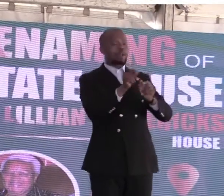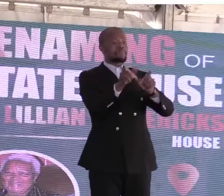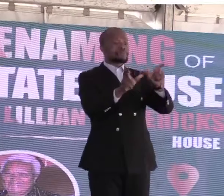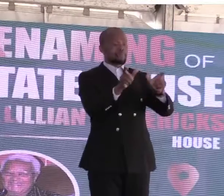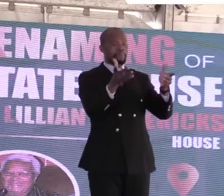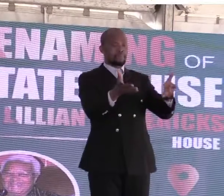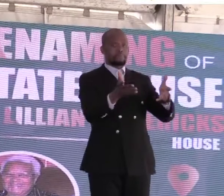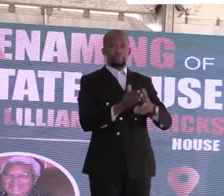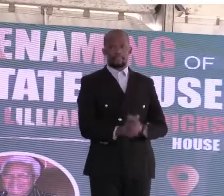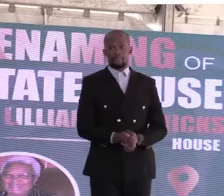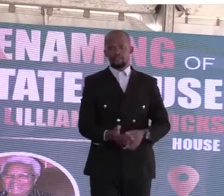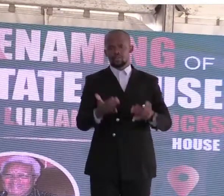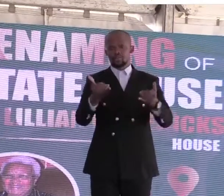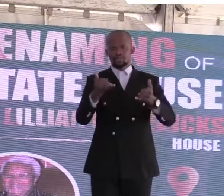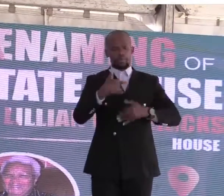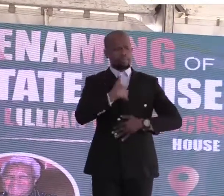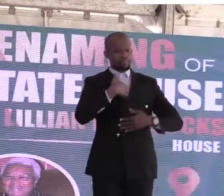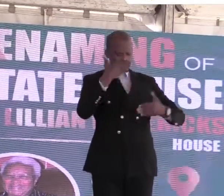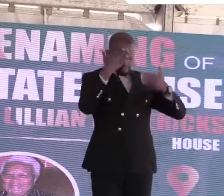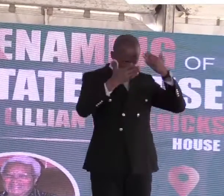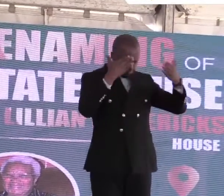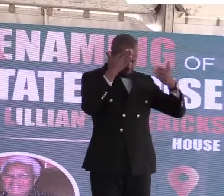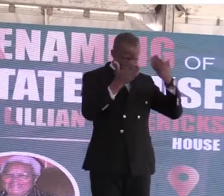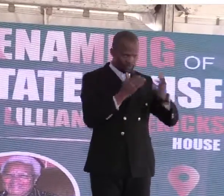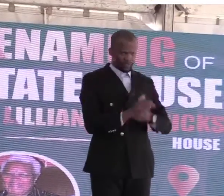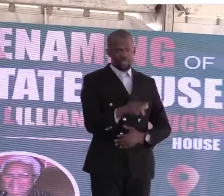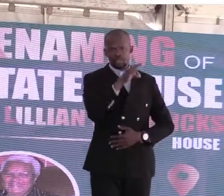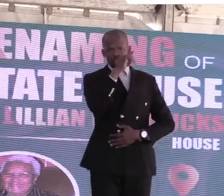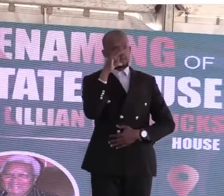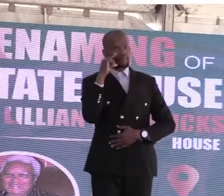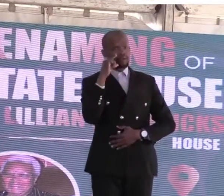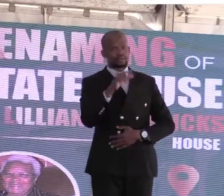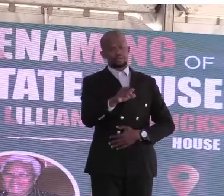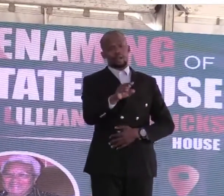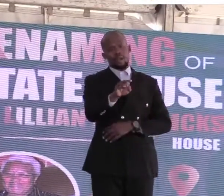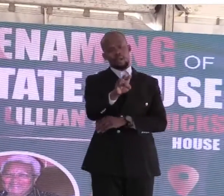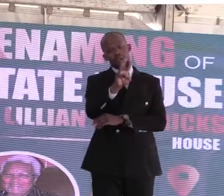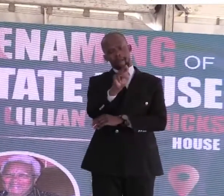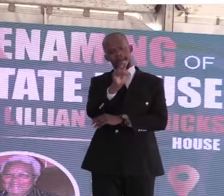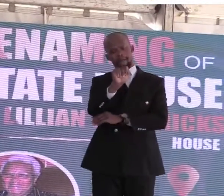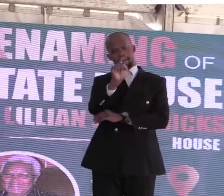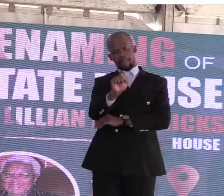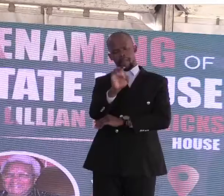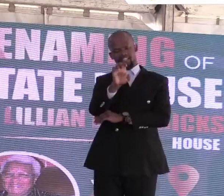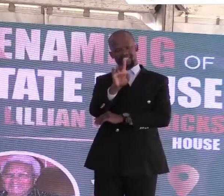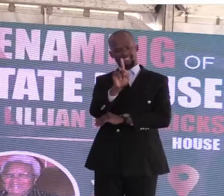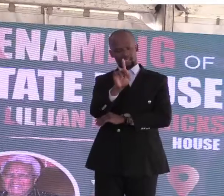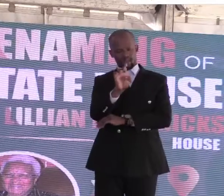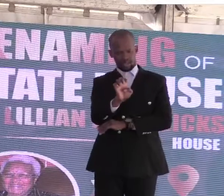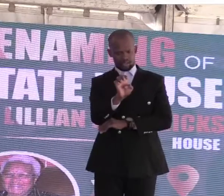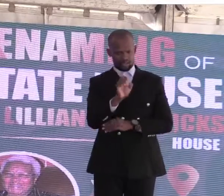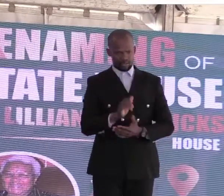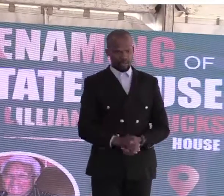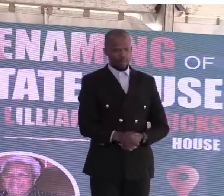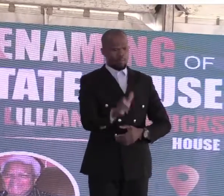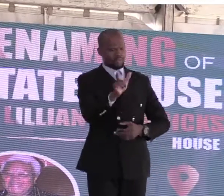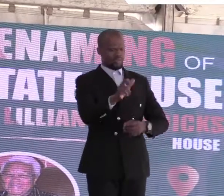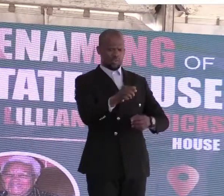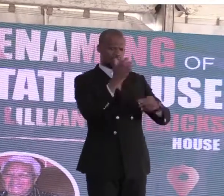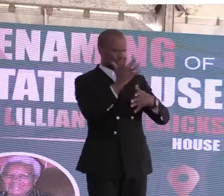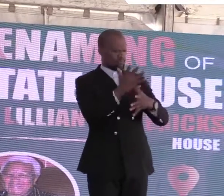present. Today I greet you all in the name of Mama Sharat Matleke, the torchbearer of women's